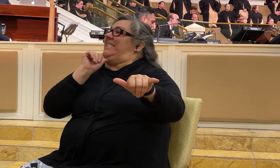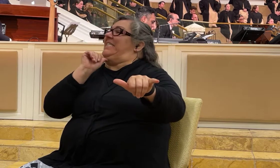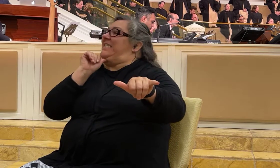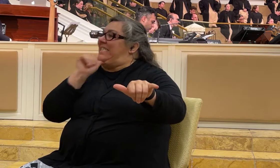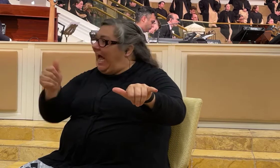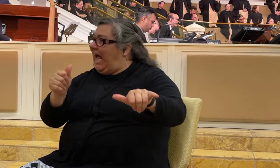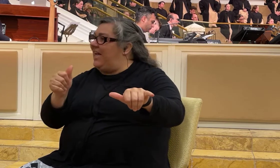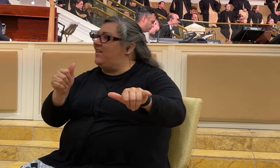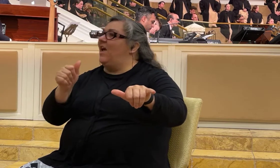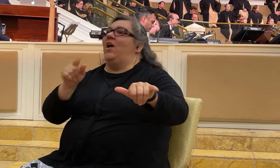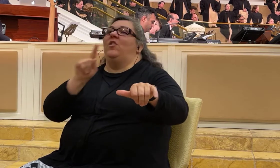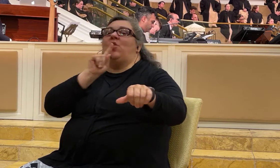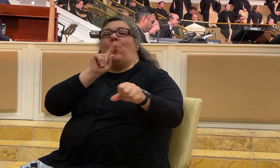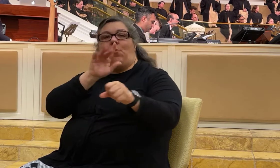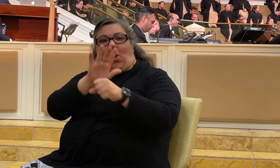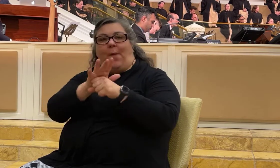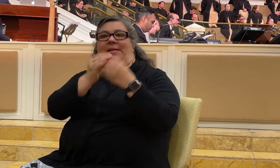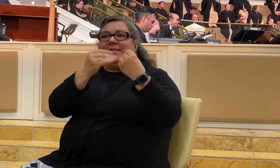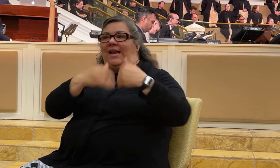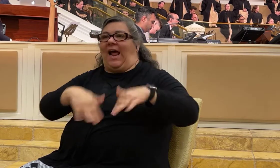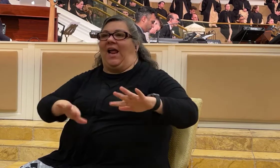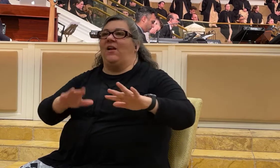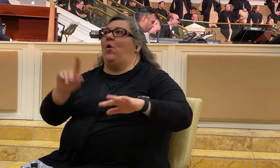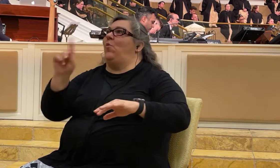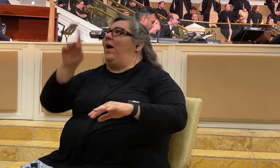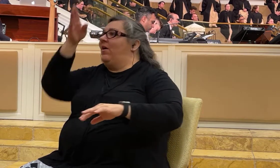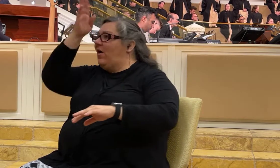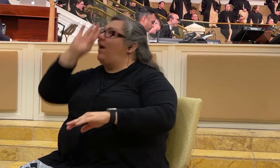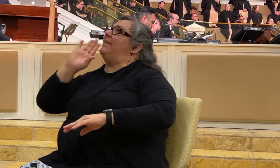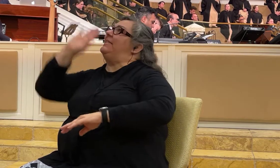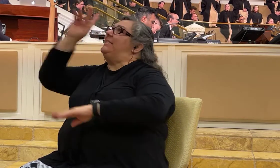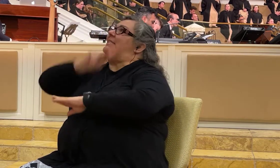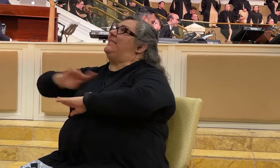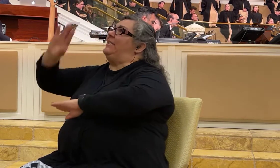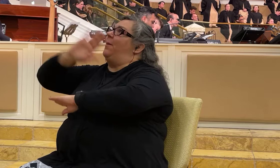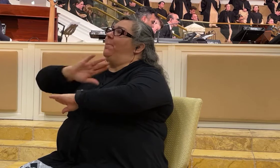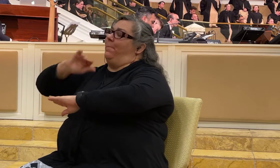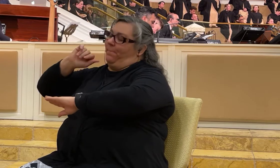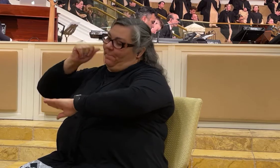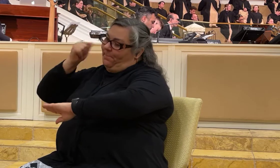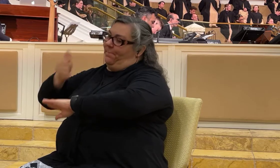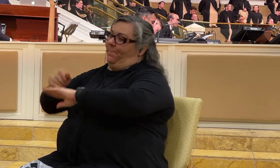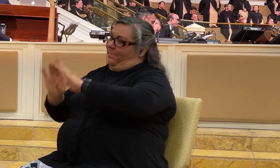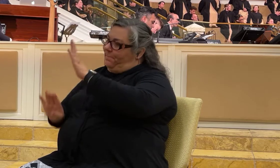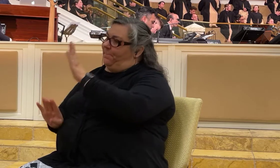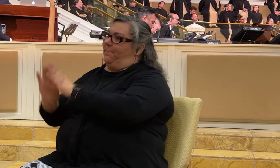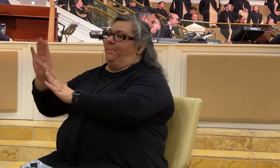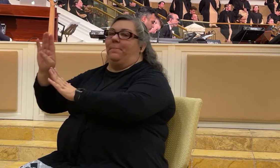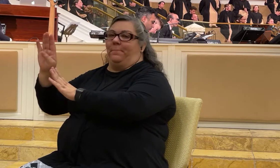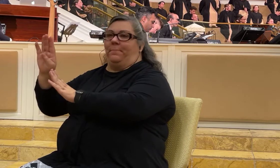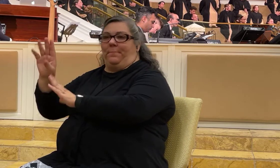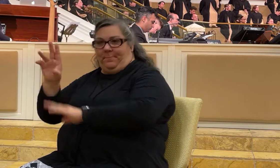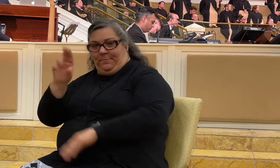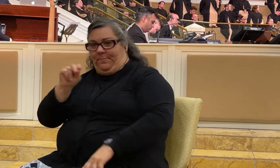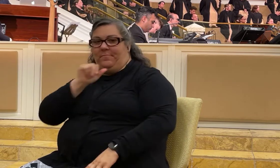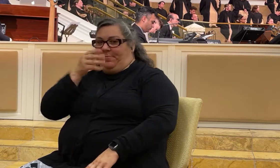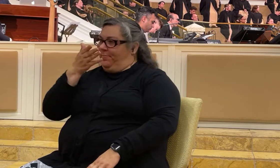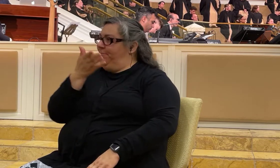only promised land through which God's kingdom can be developed. It is not